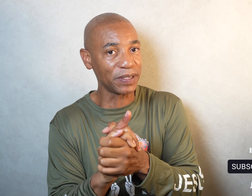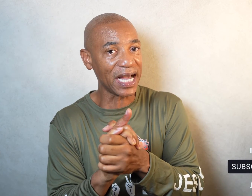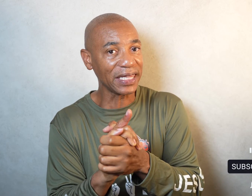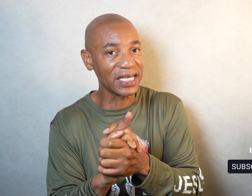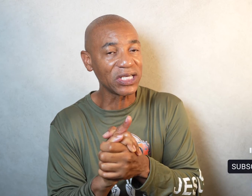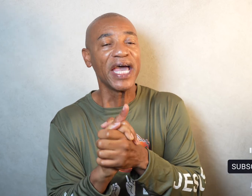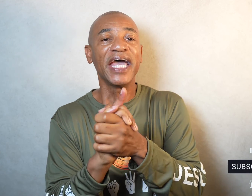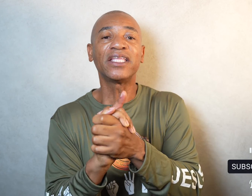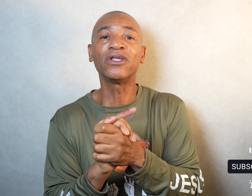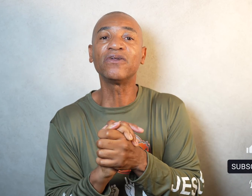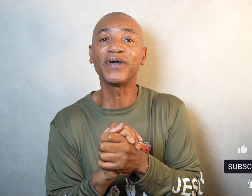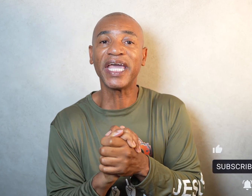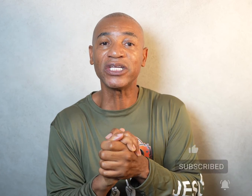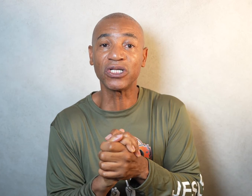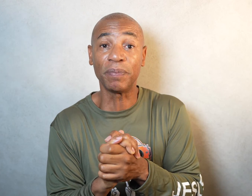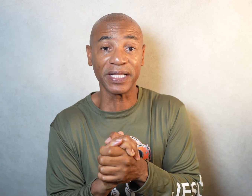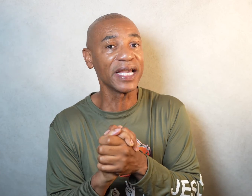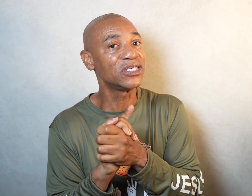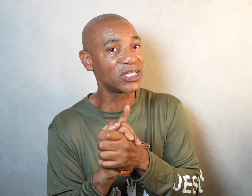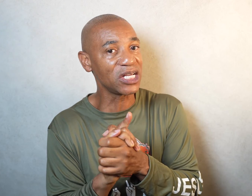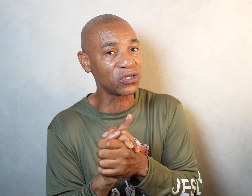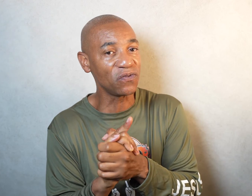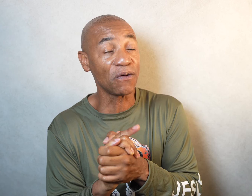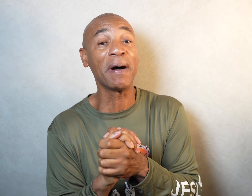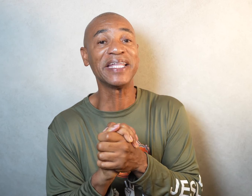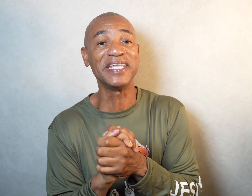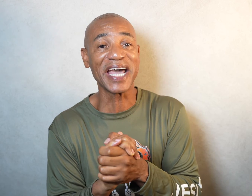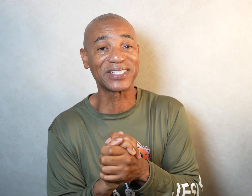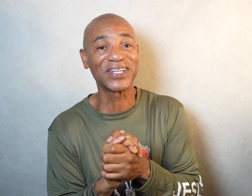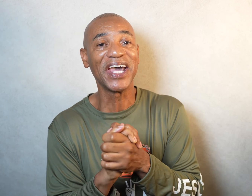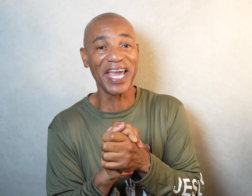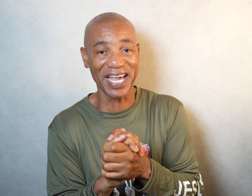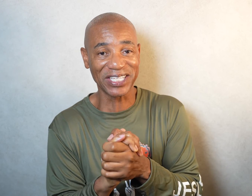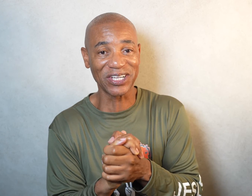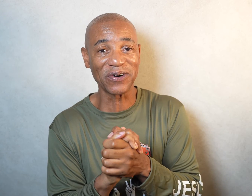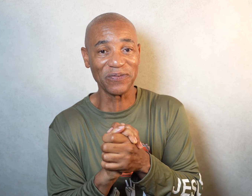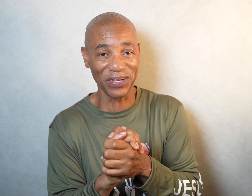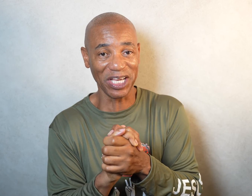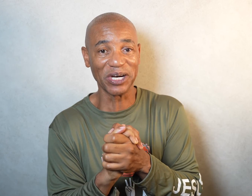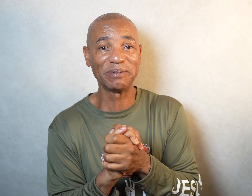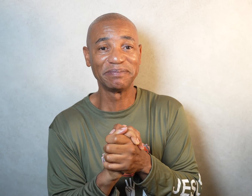not least, hit the notification button and stay tuned for my next ASL video.